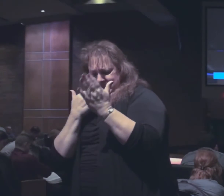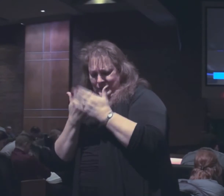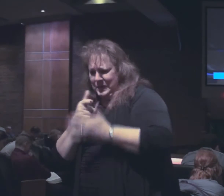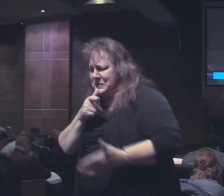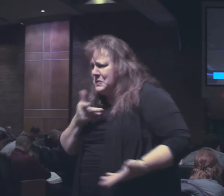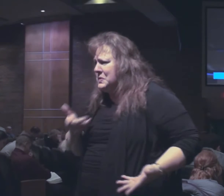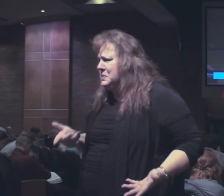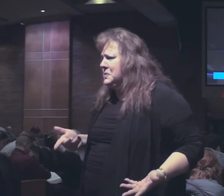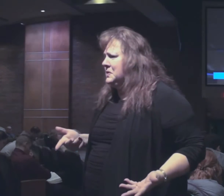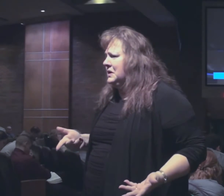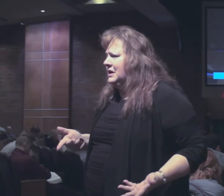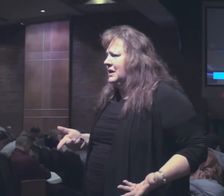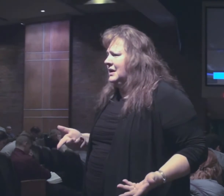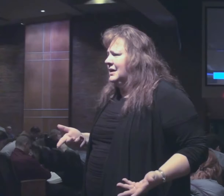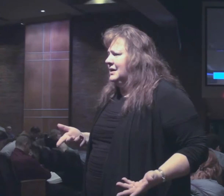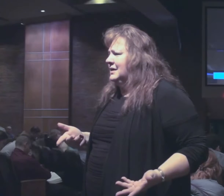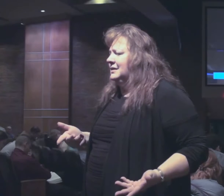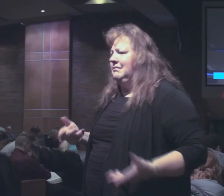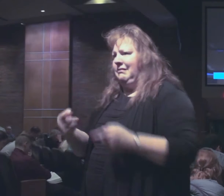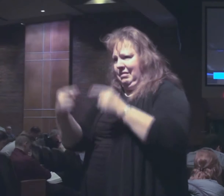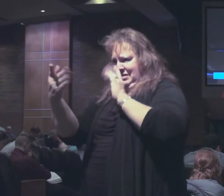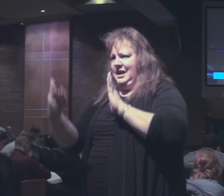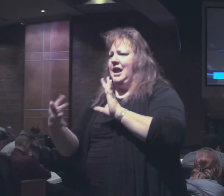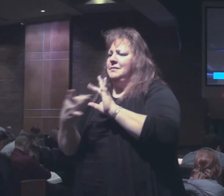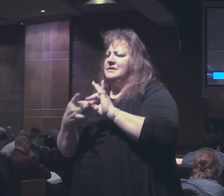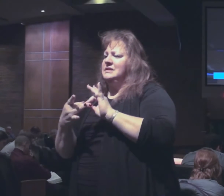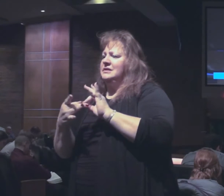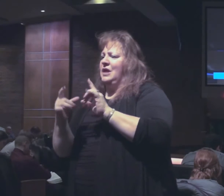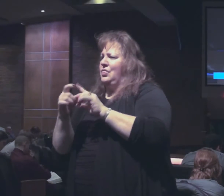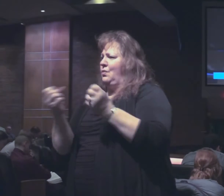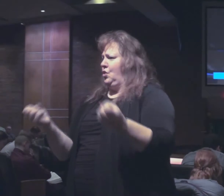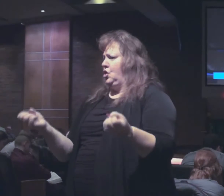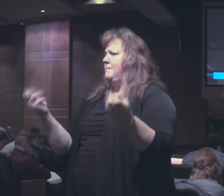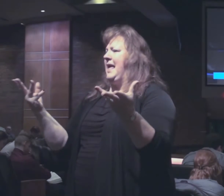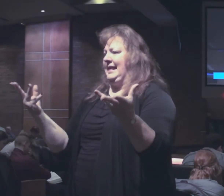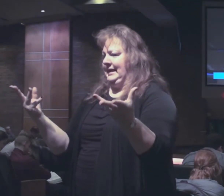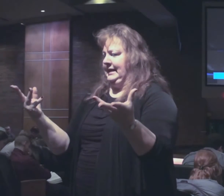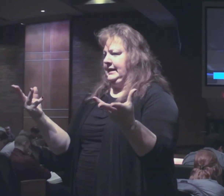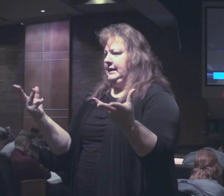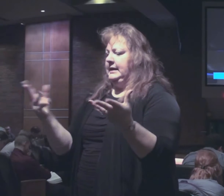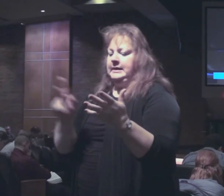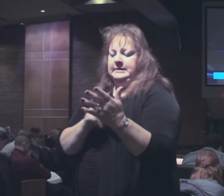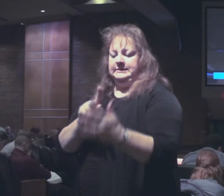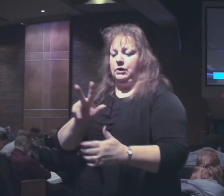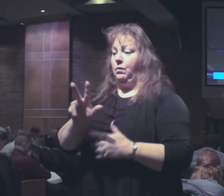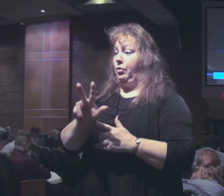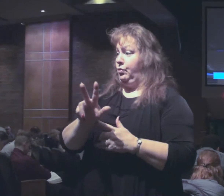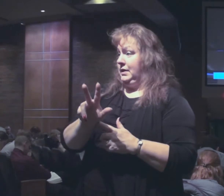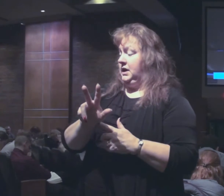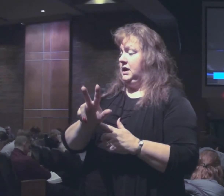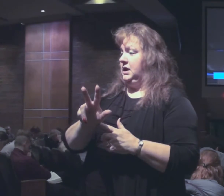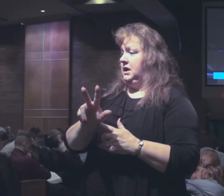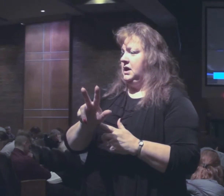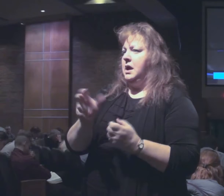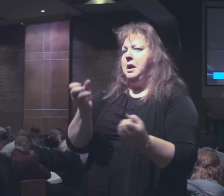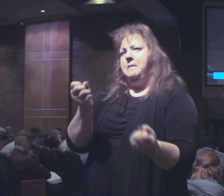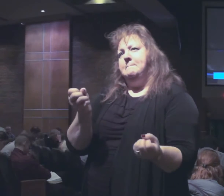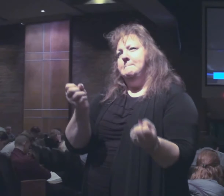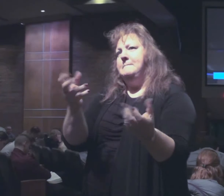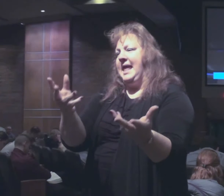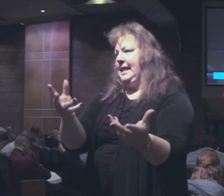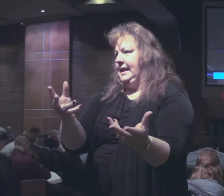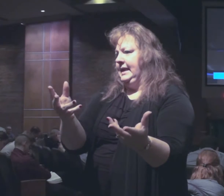good? And this is what the enemy says. That word many, we saw it up in Psalm 3. The